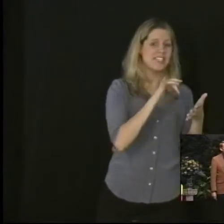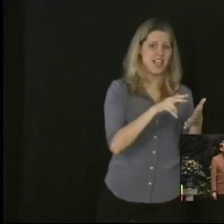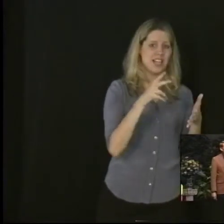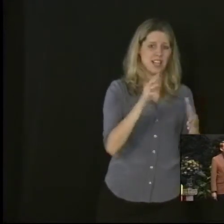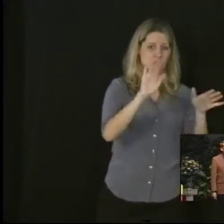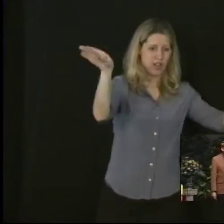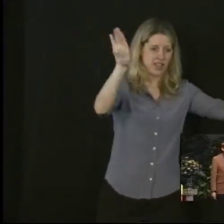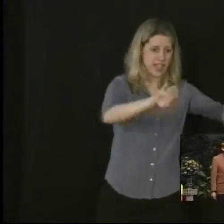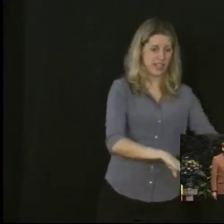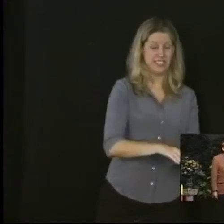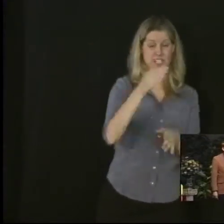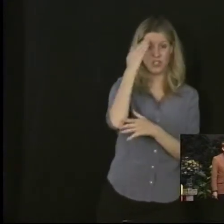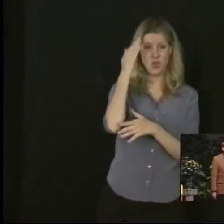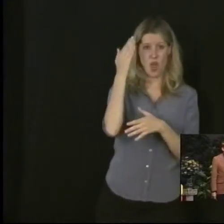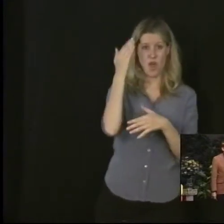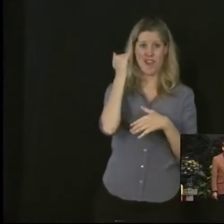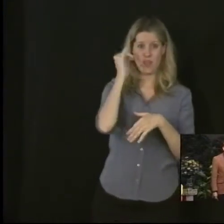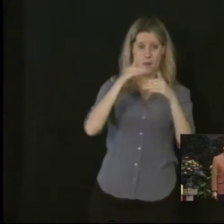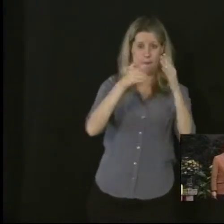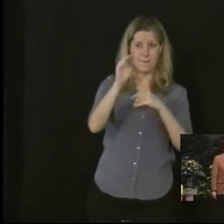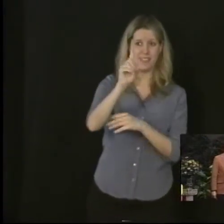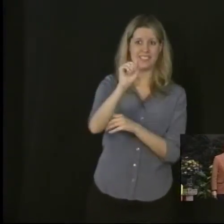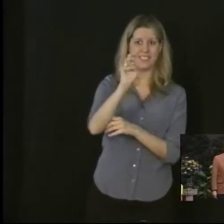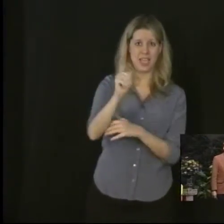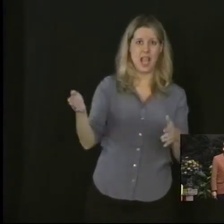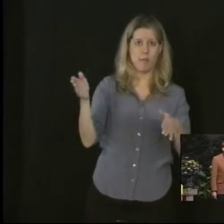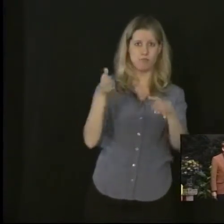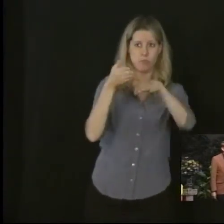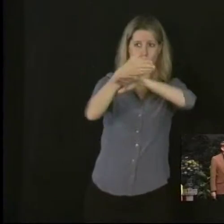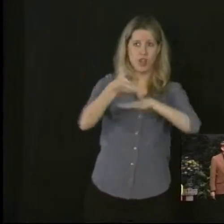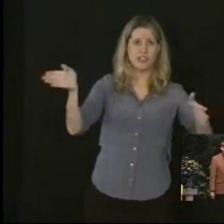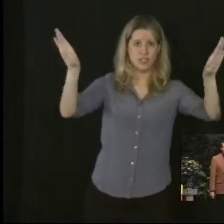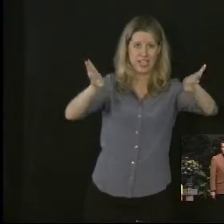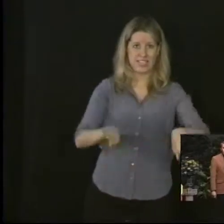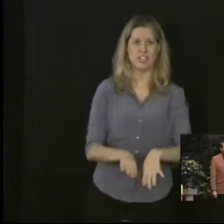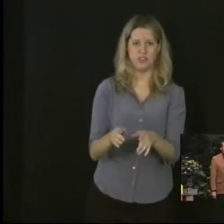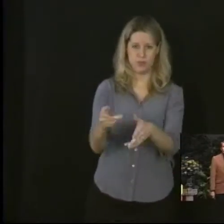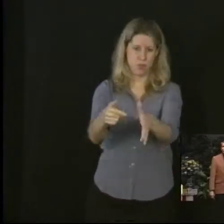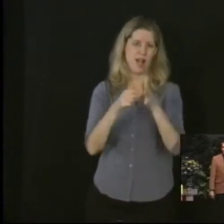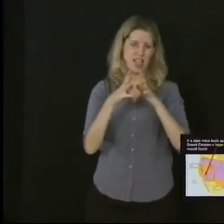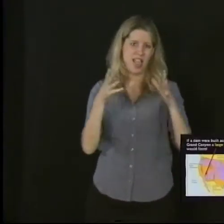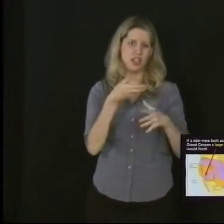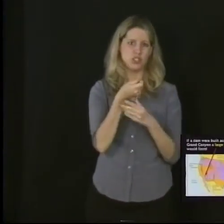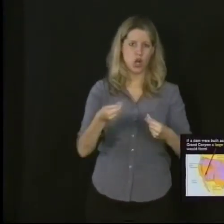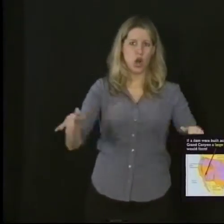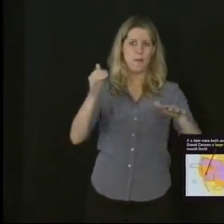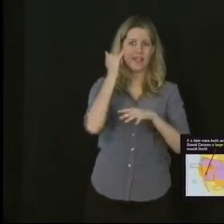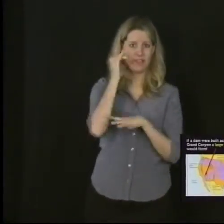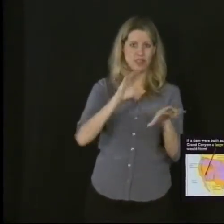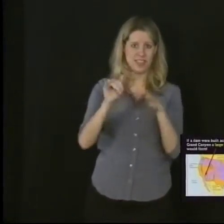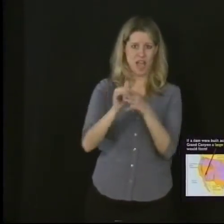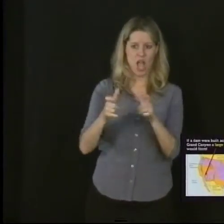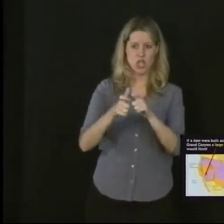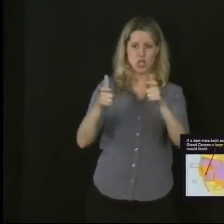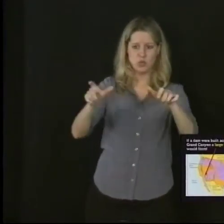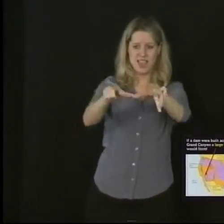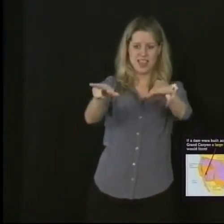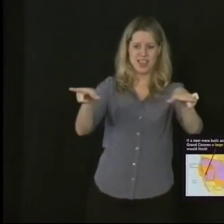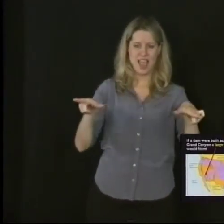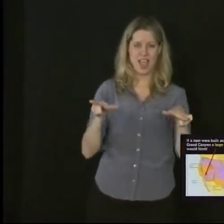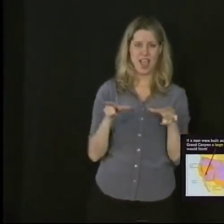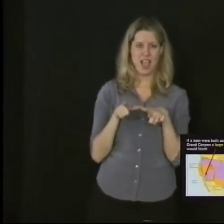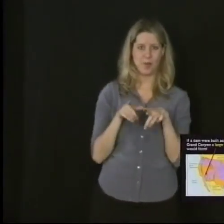dam across Grand Canyon, that would take a lot of dirt, by the way, but if you did, a huge lake would fill in behind it. Did you know some of the